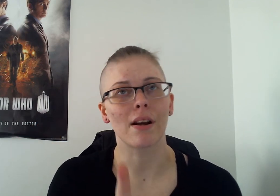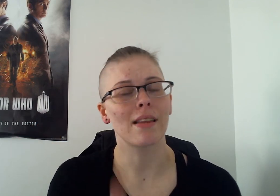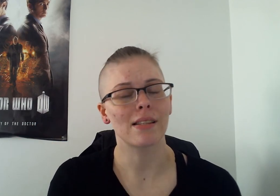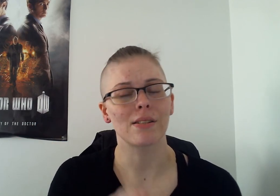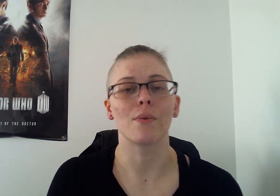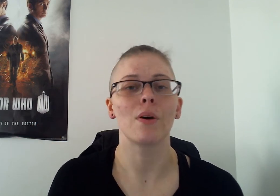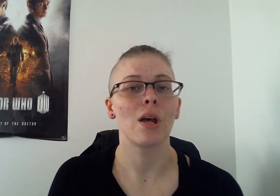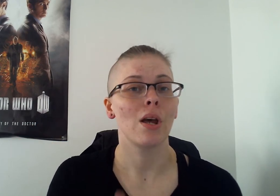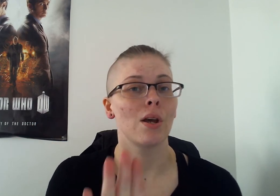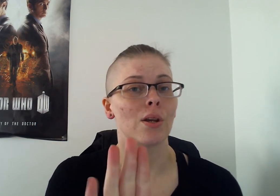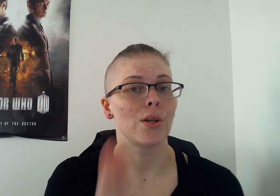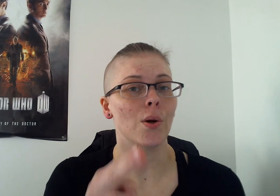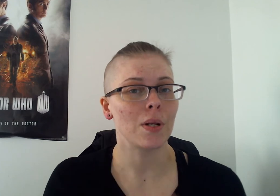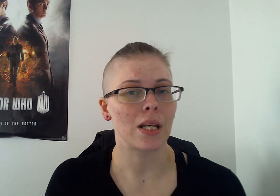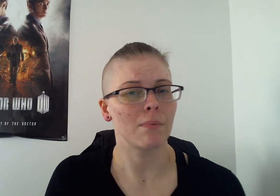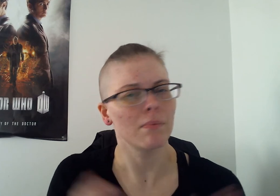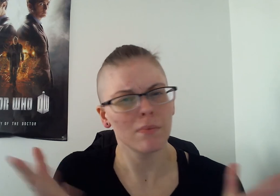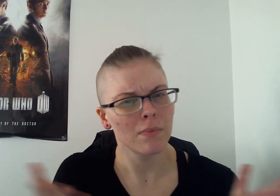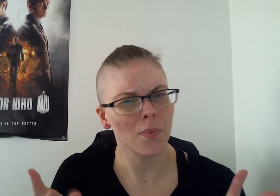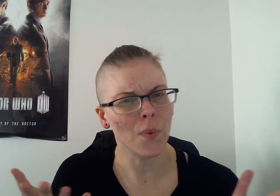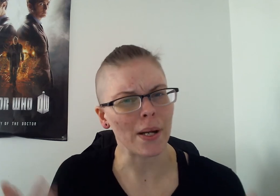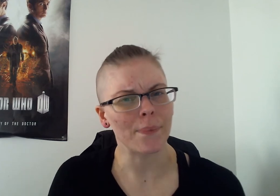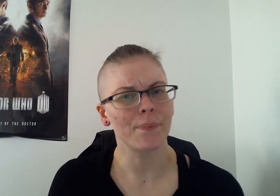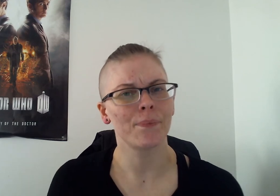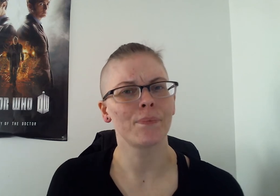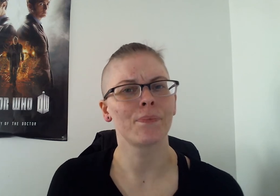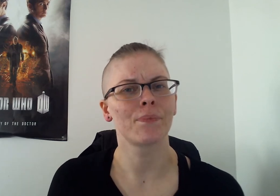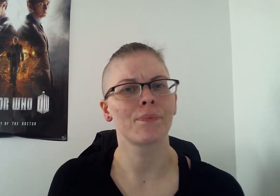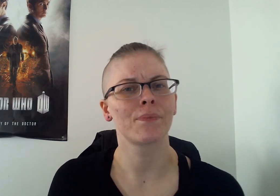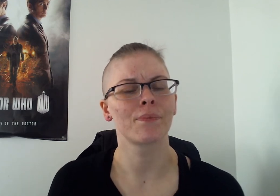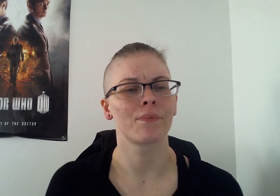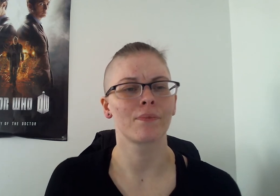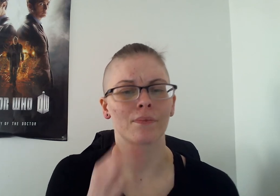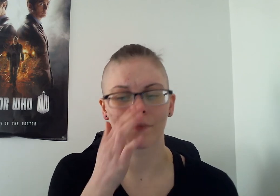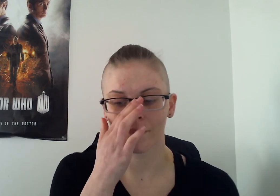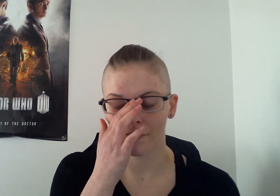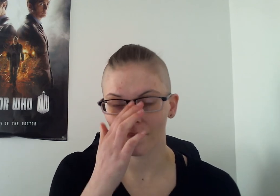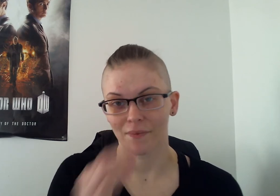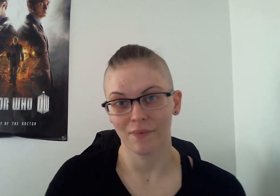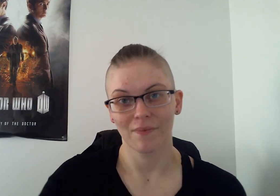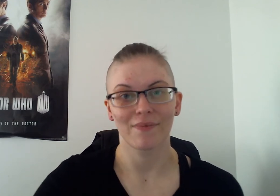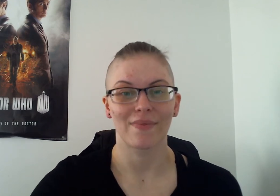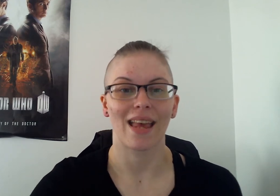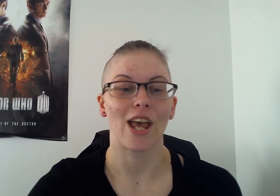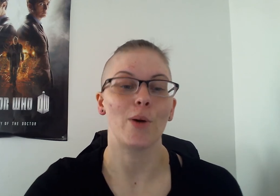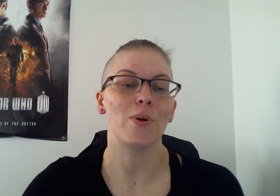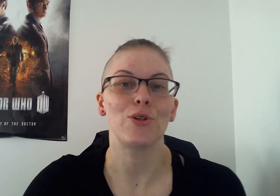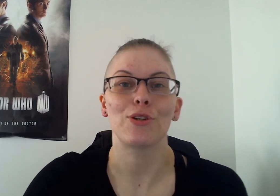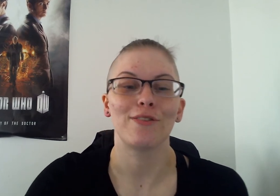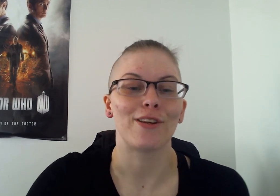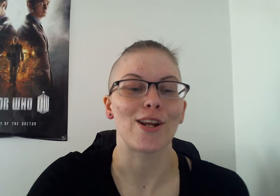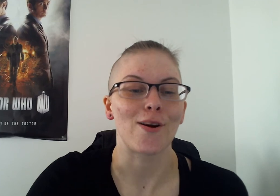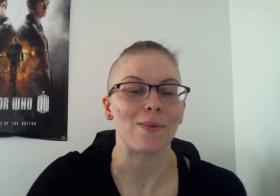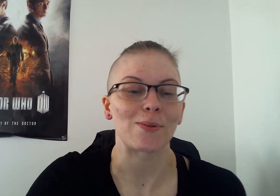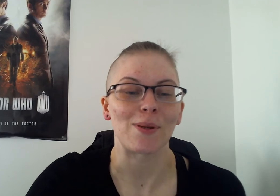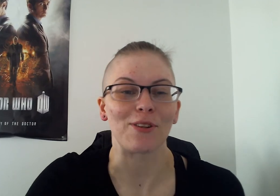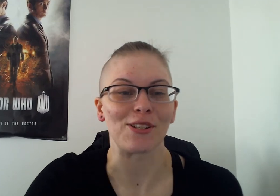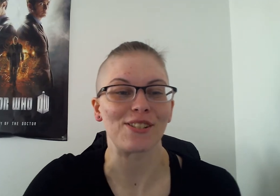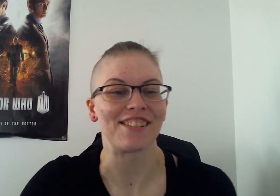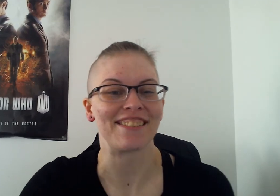That's you. Your name, what? I hope you enjoyed the video. It was my first.